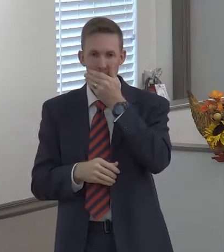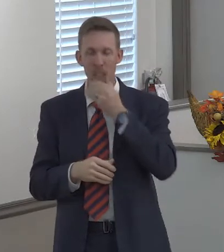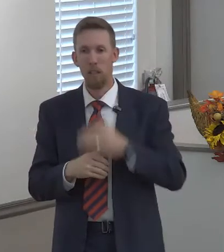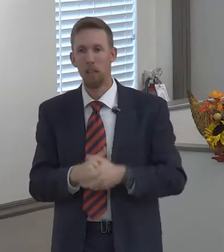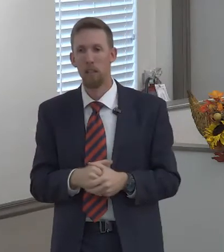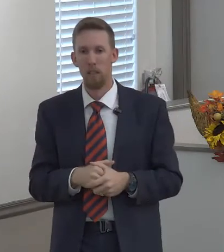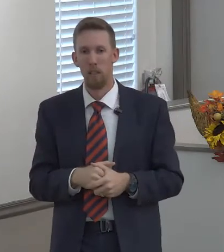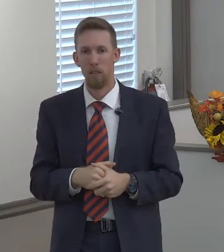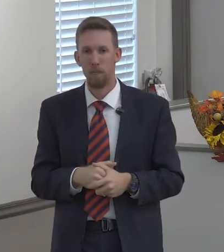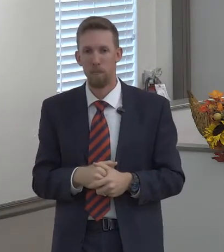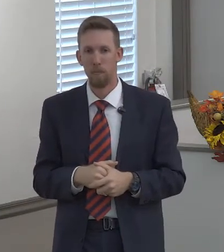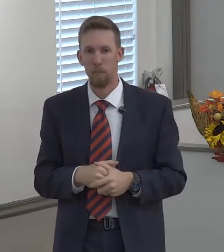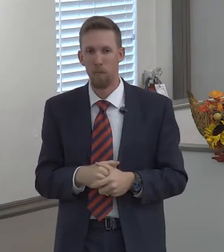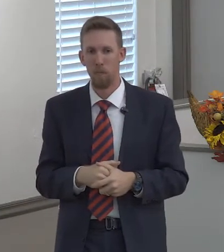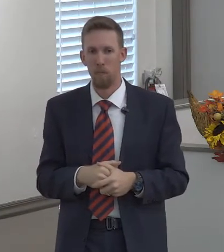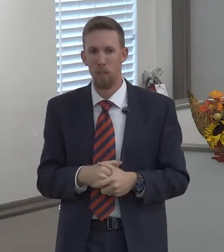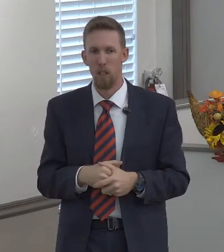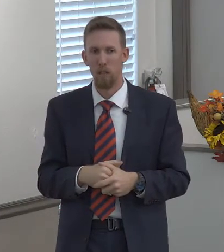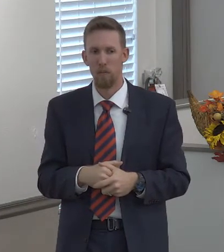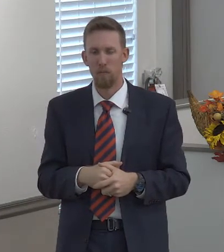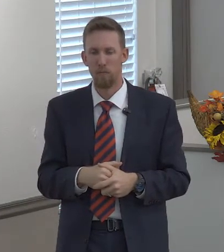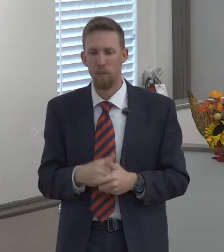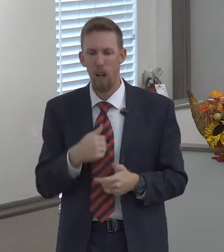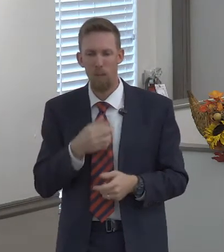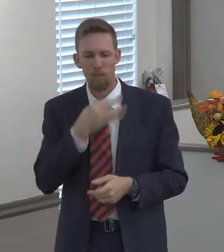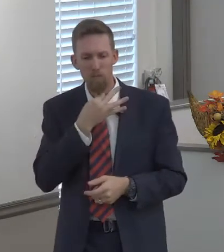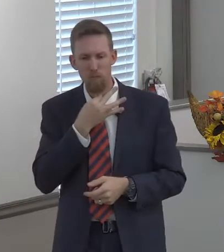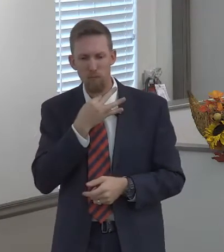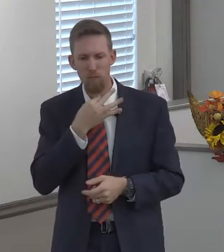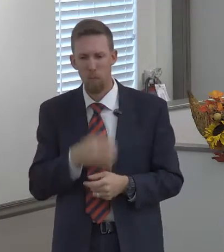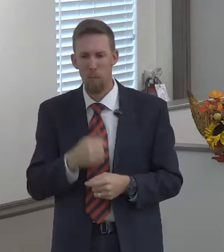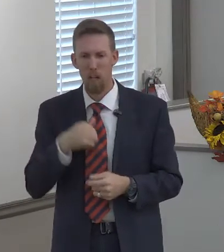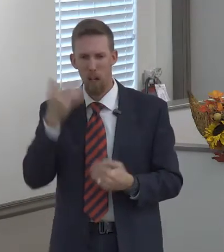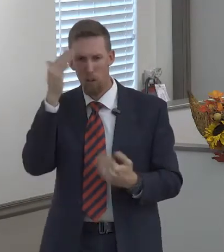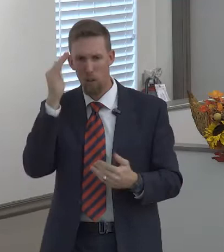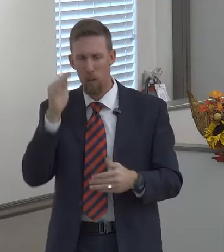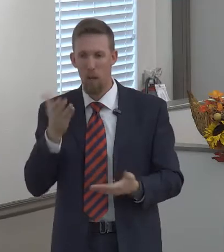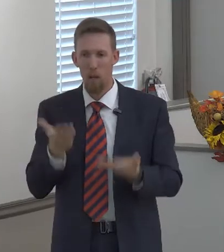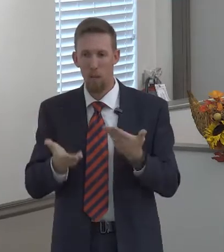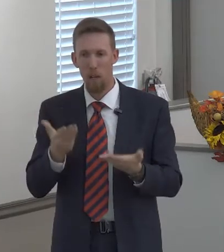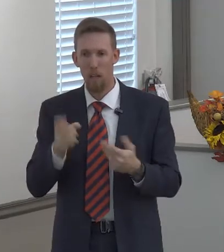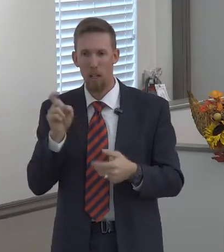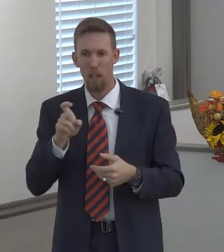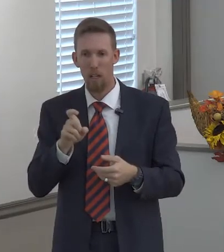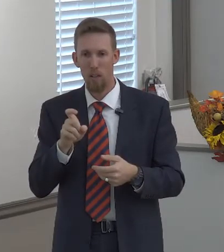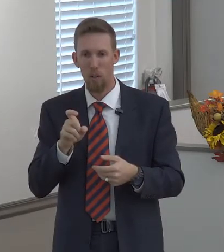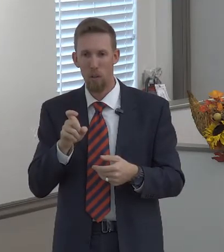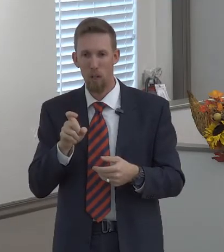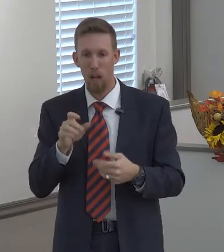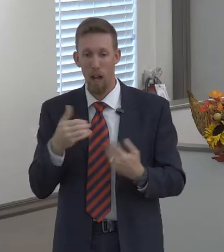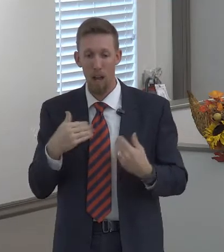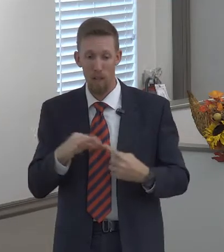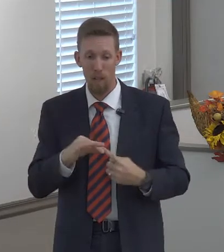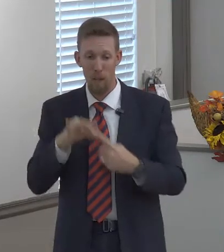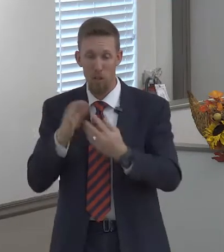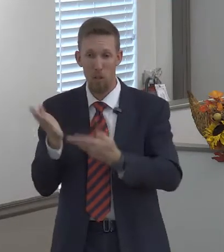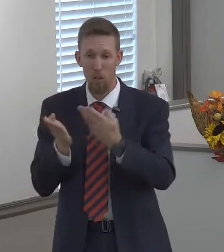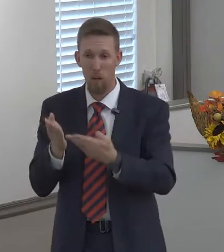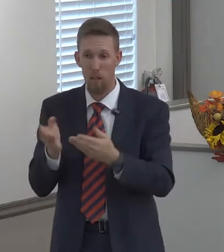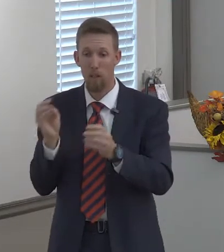that? There's nothing wrong with that. I like that. If they had lousy food, I would go buy lousy food just to be